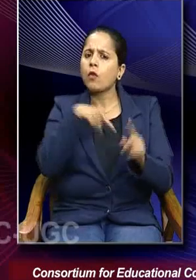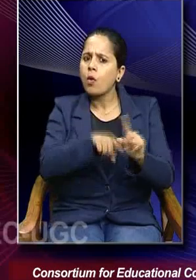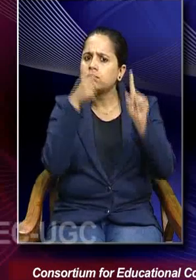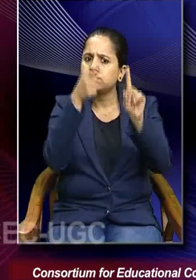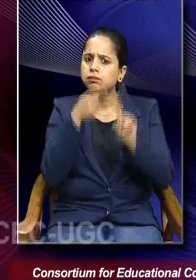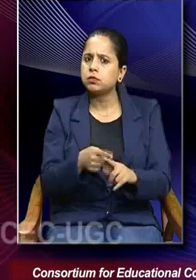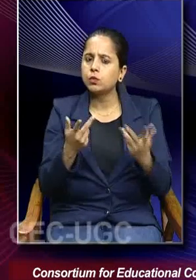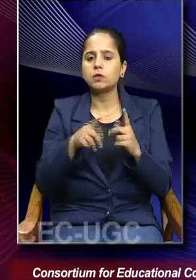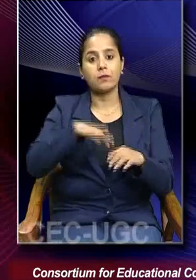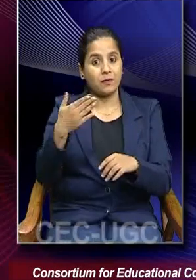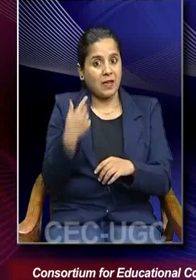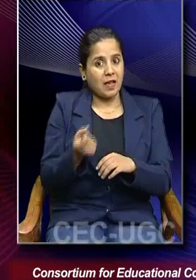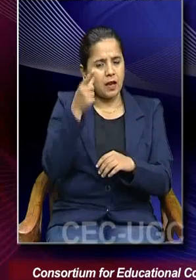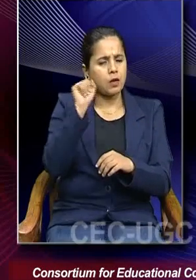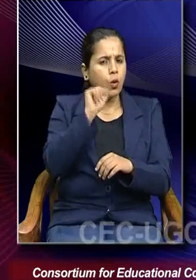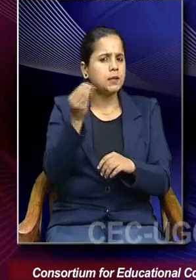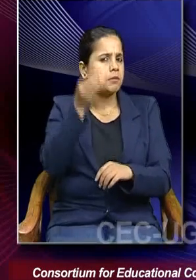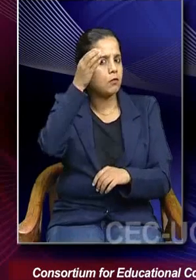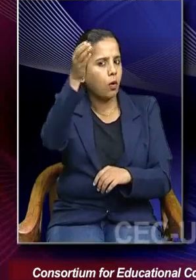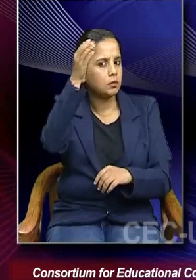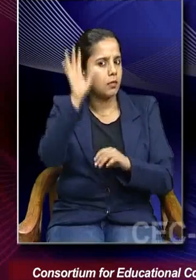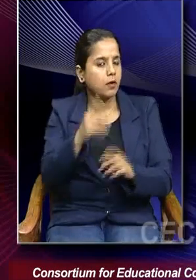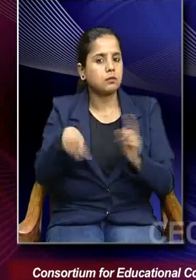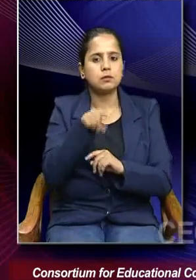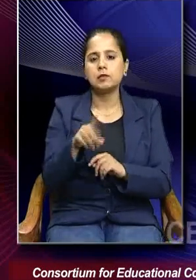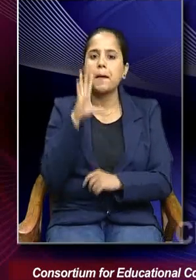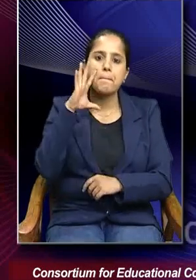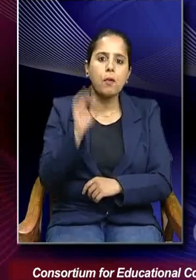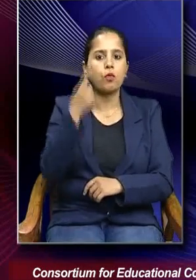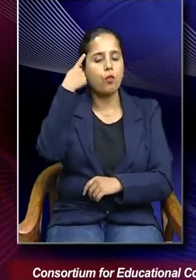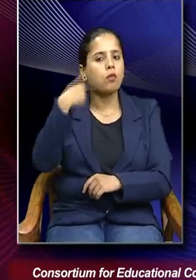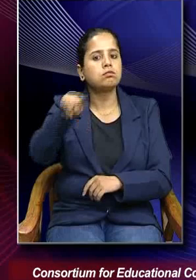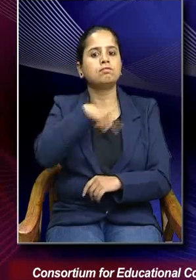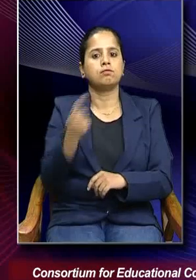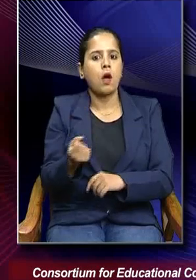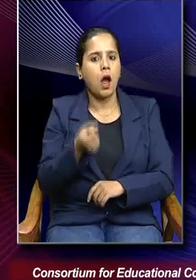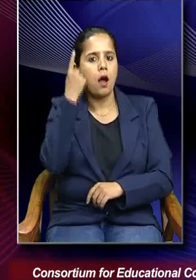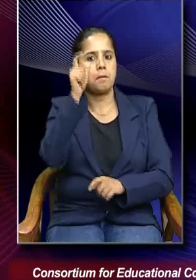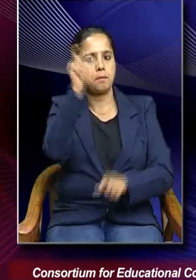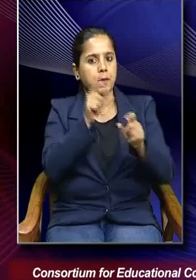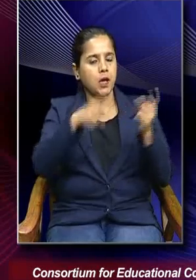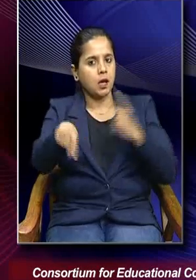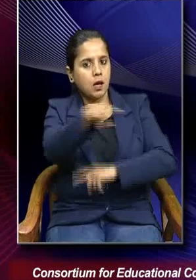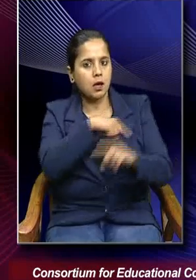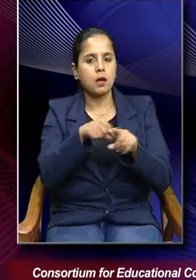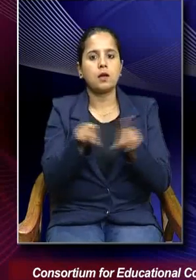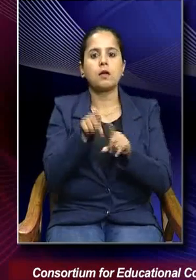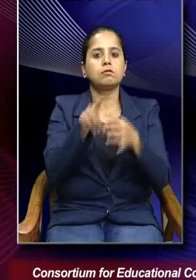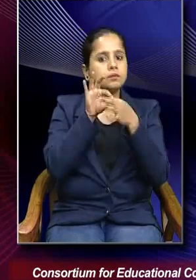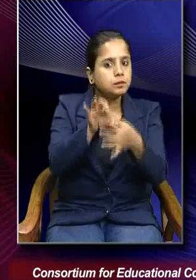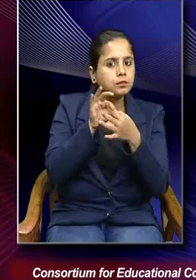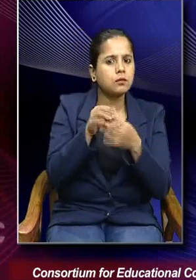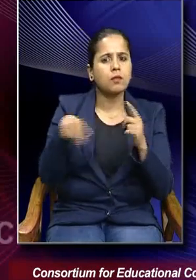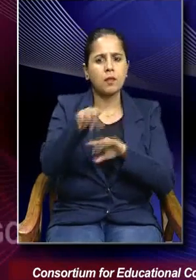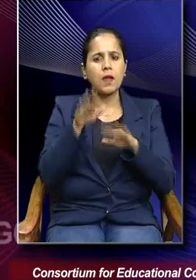understand some of the key concepts which are necessary for understanding population and the relation it has